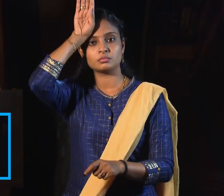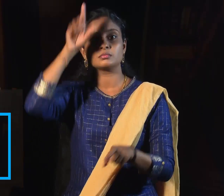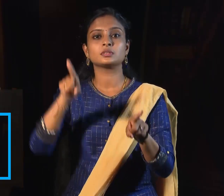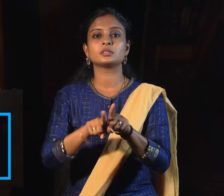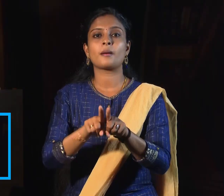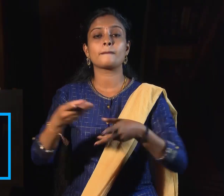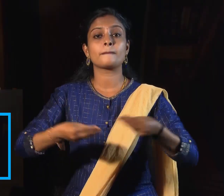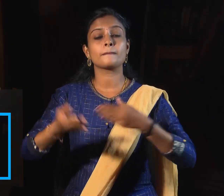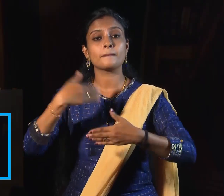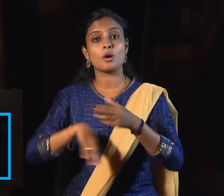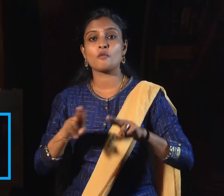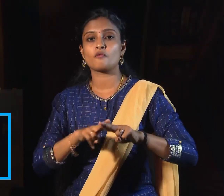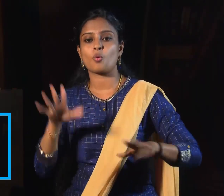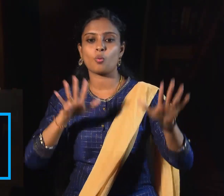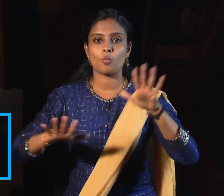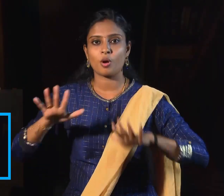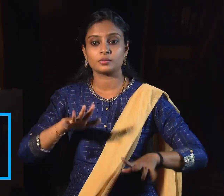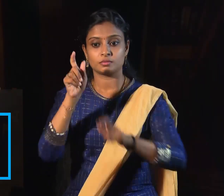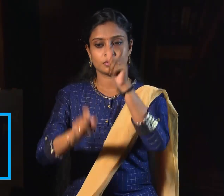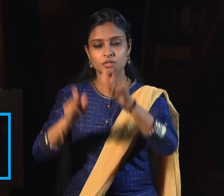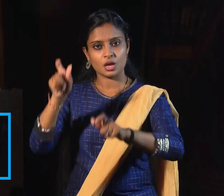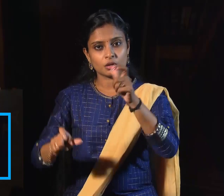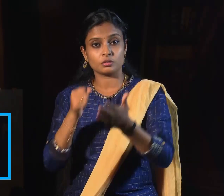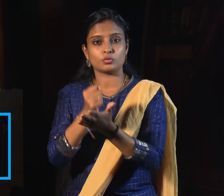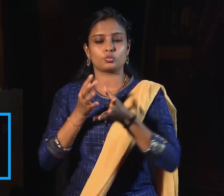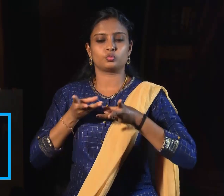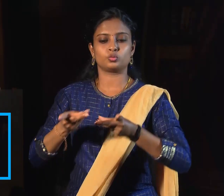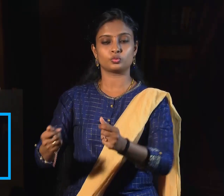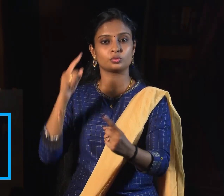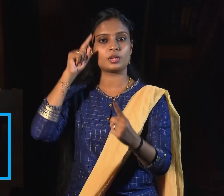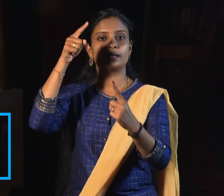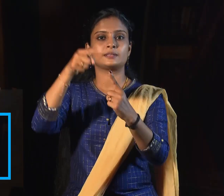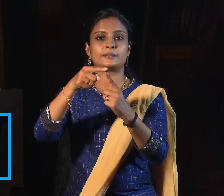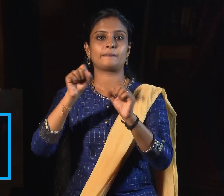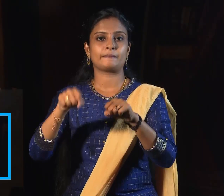business are aimed towards the satisfaction of consumers.